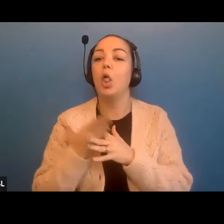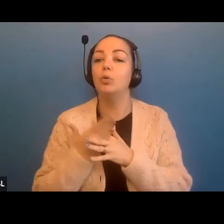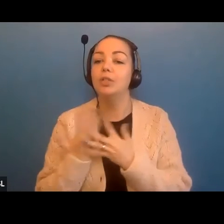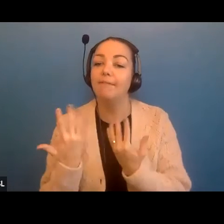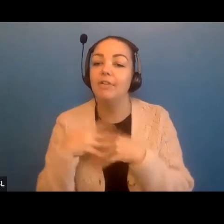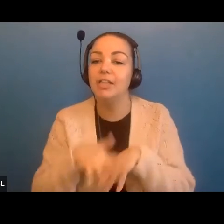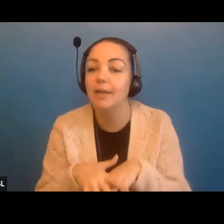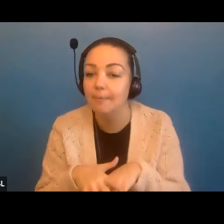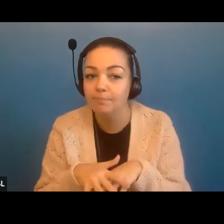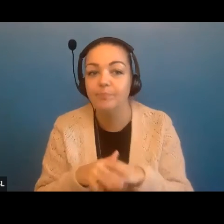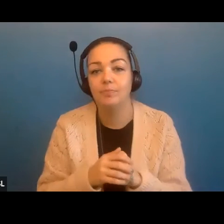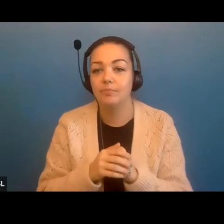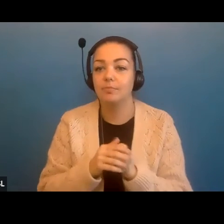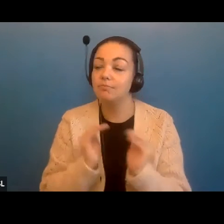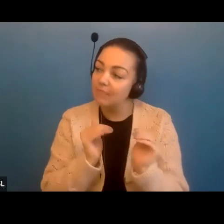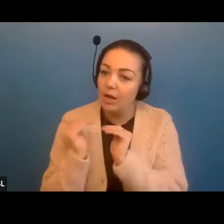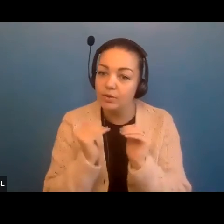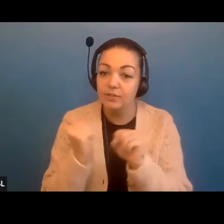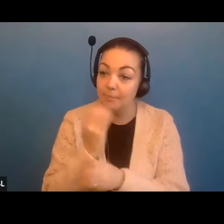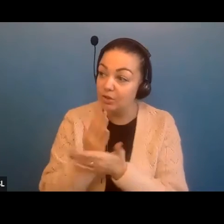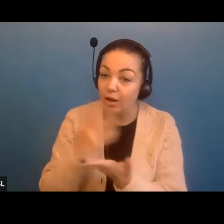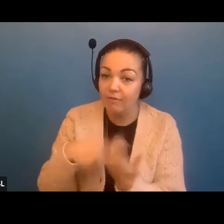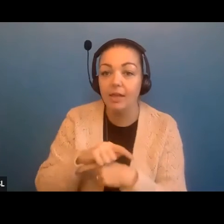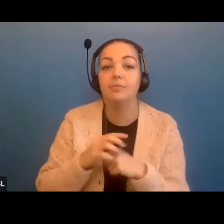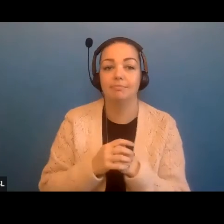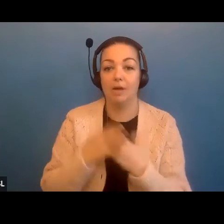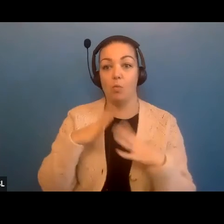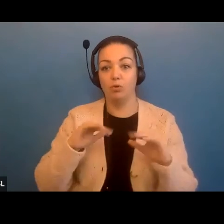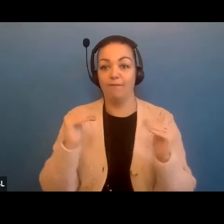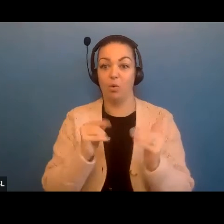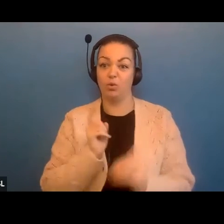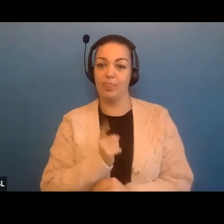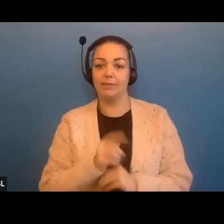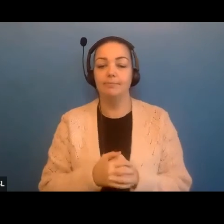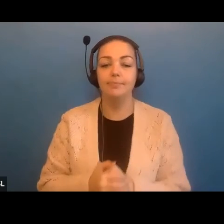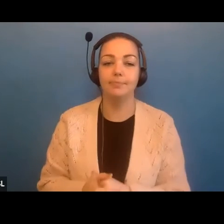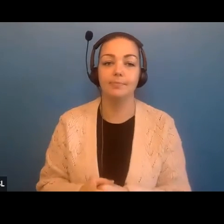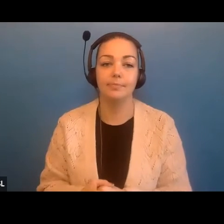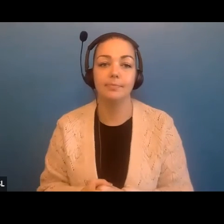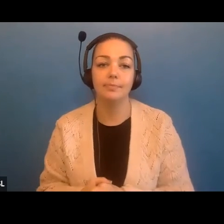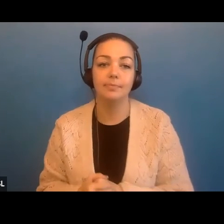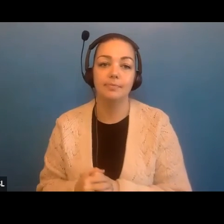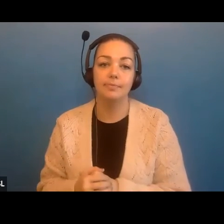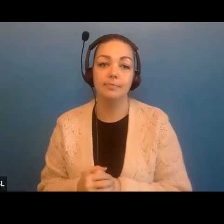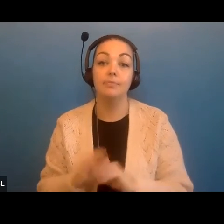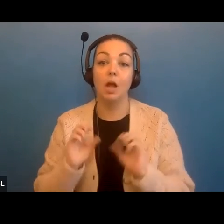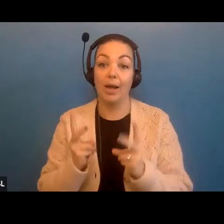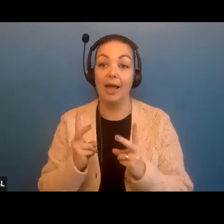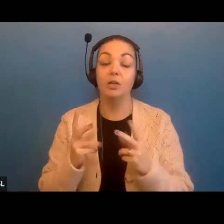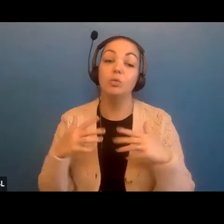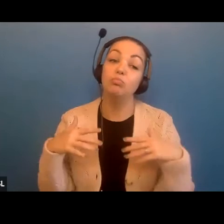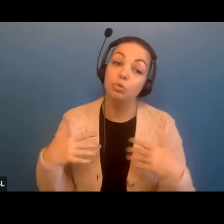inclusivity in the city of Banjarmasin, Indonesia. Next slide, please. Okay,